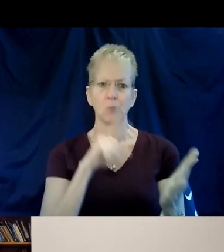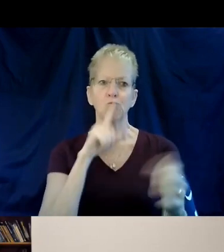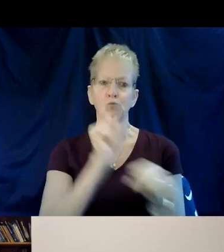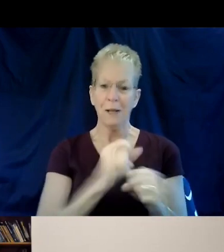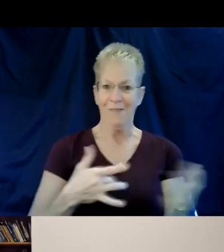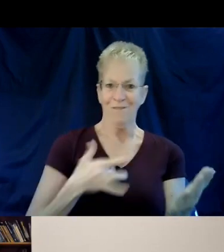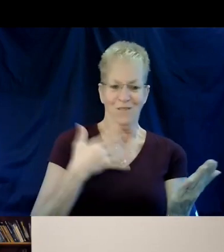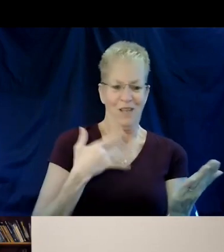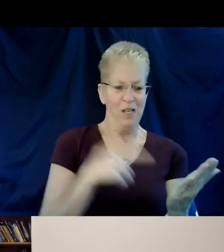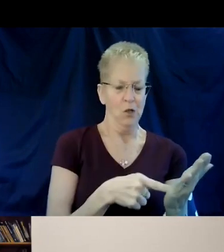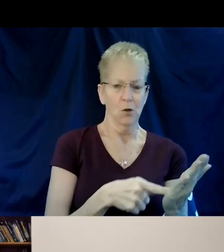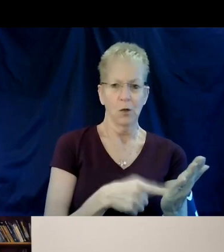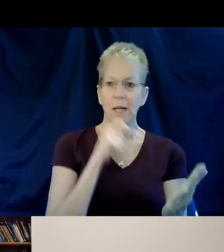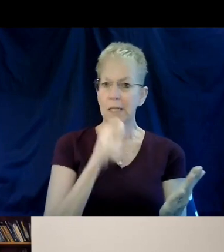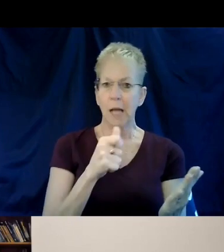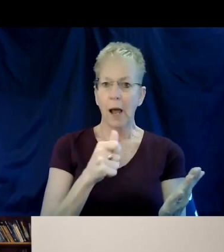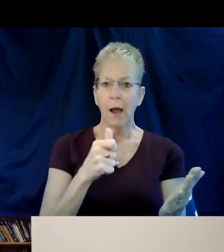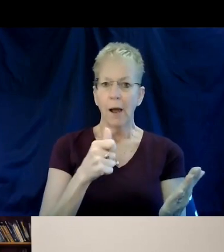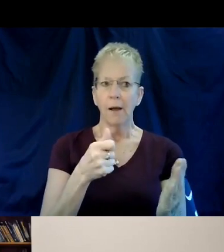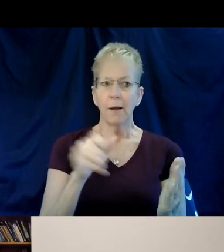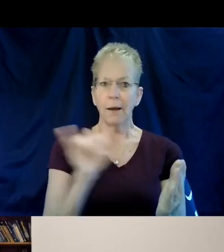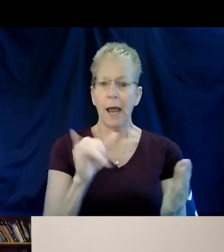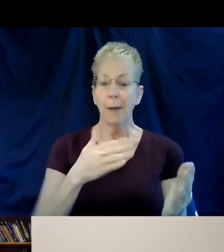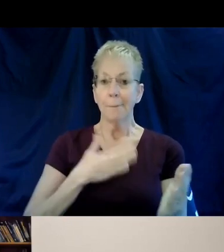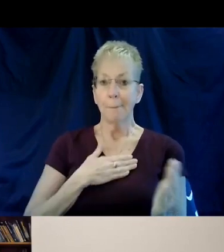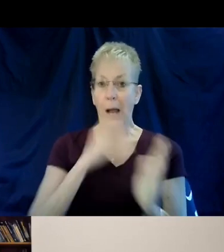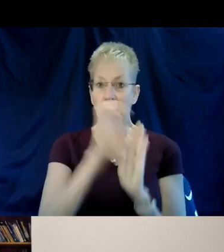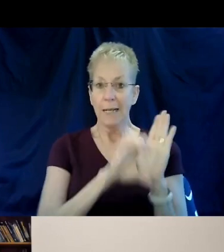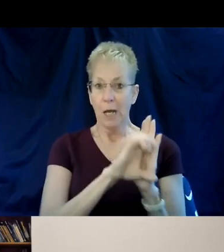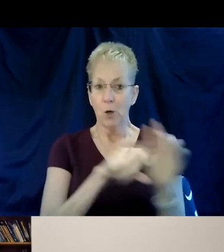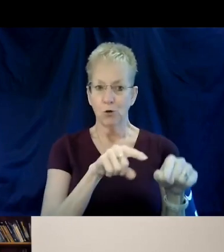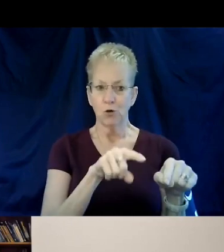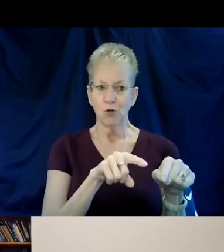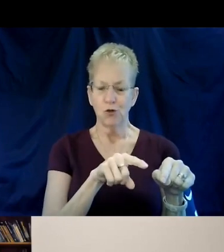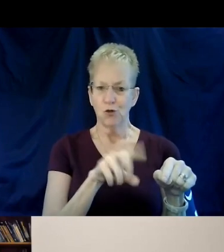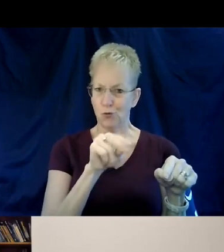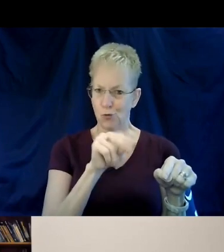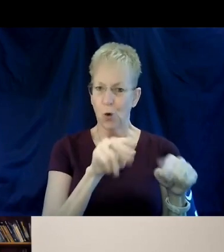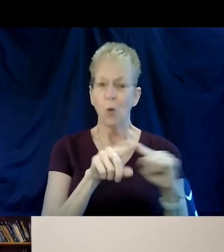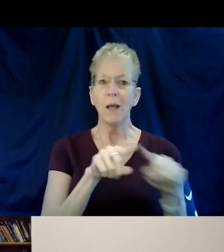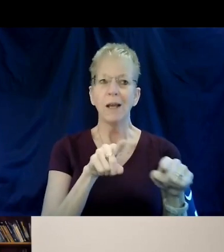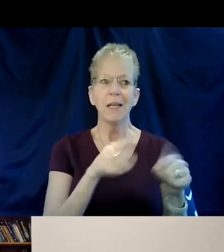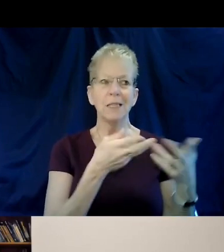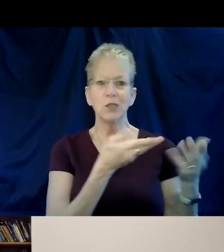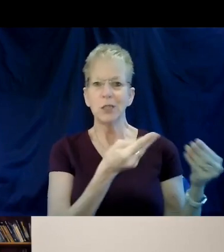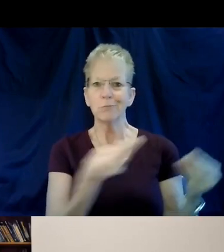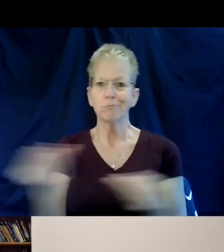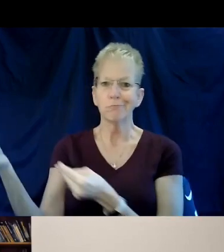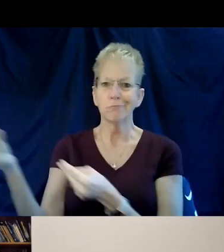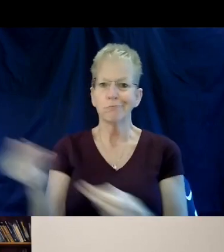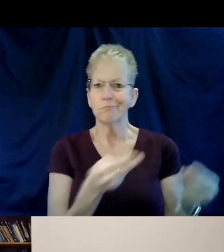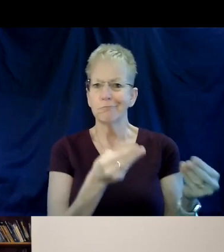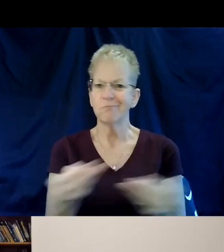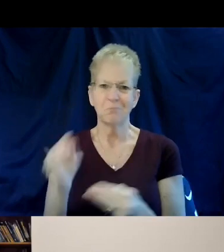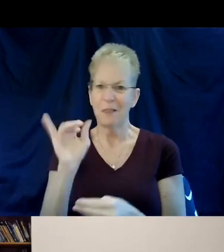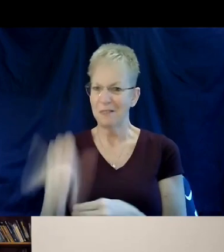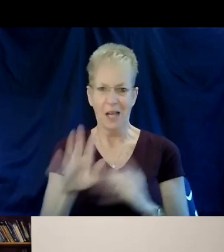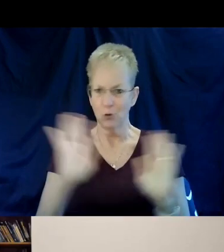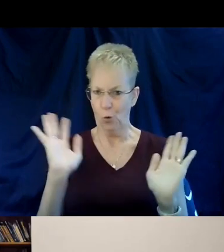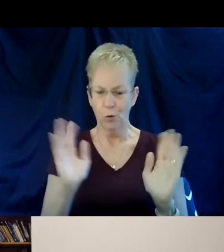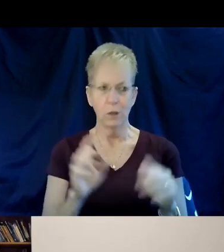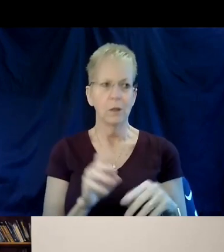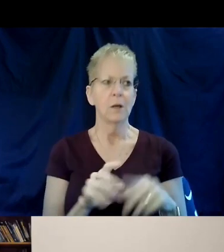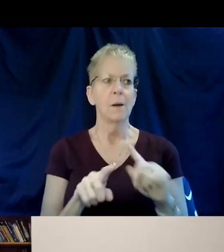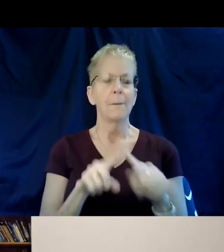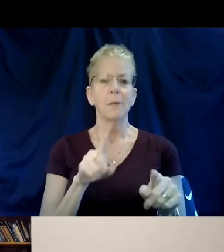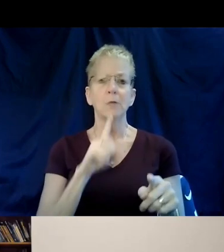what it was like for my main character, because he's the vehicle. He's the empathy machine to move people into